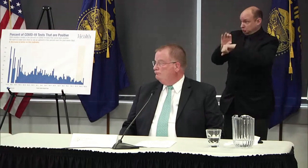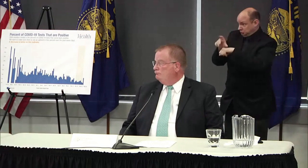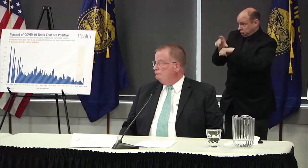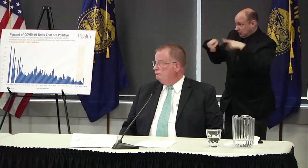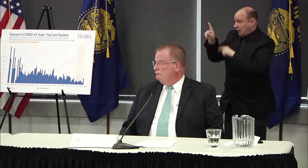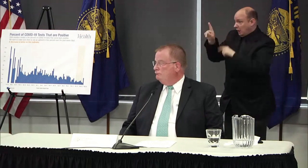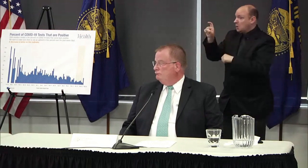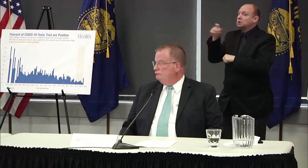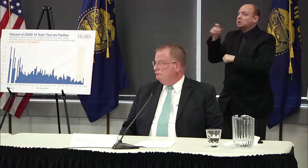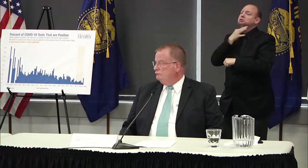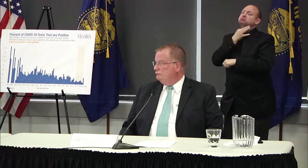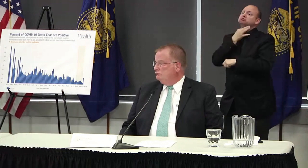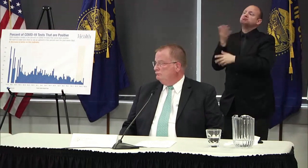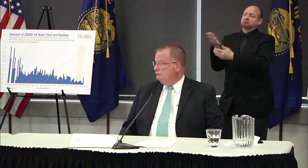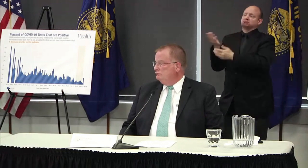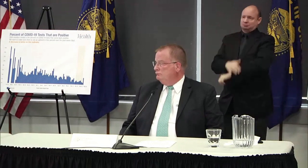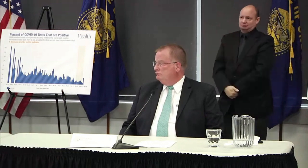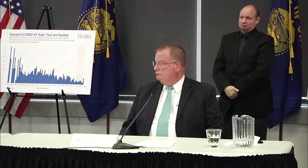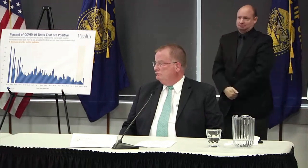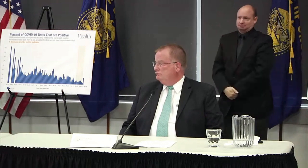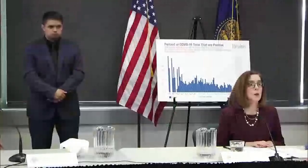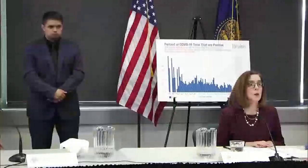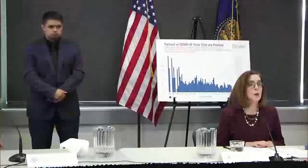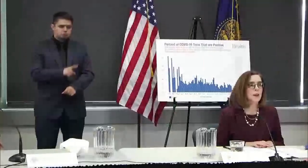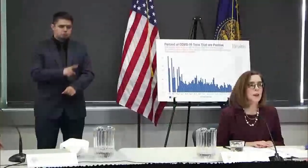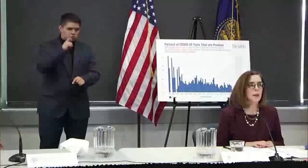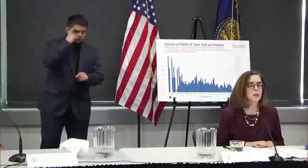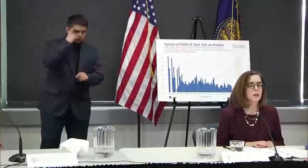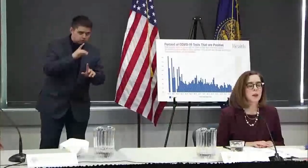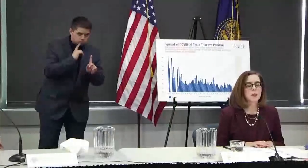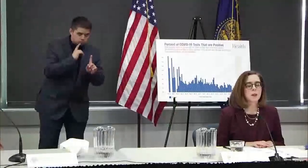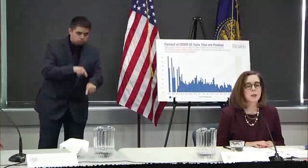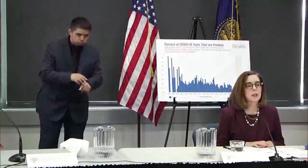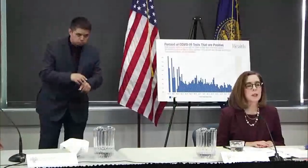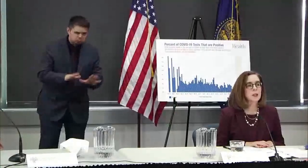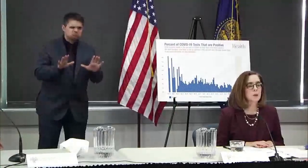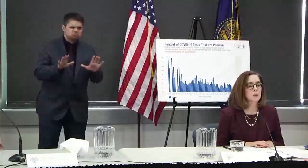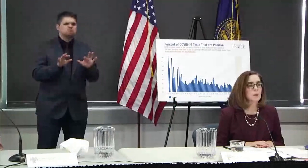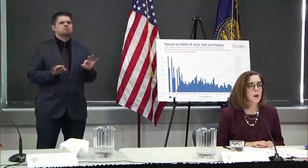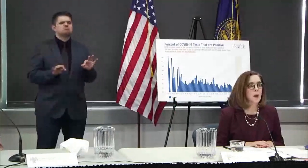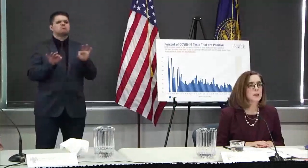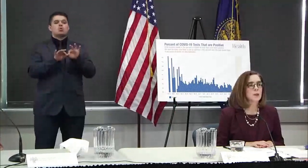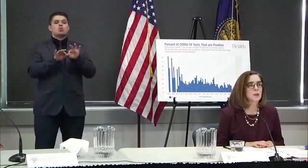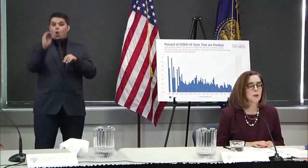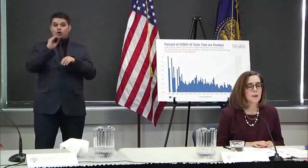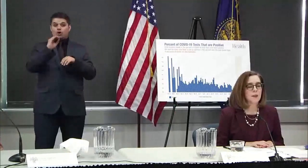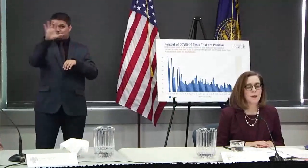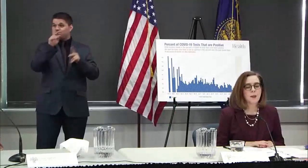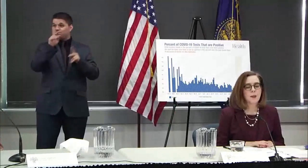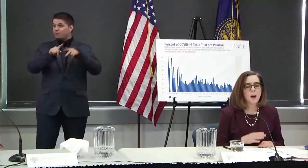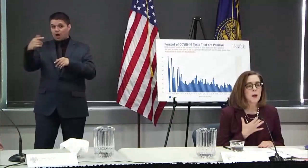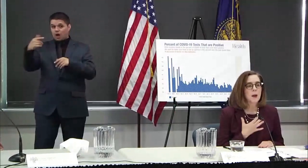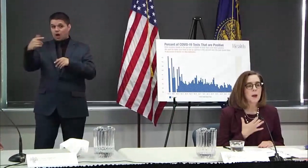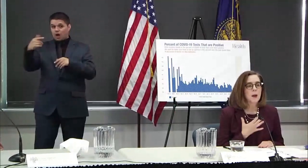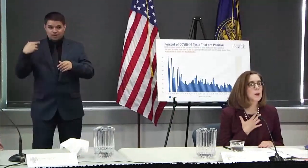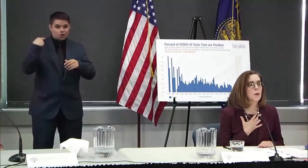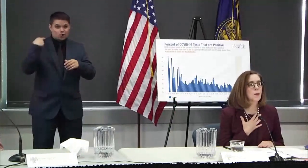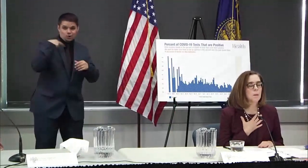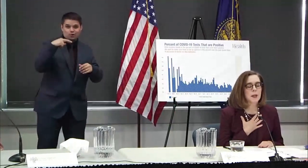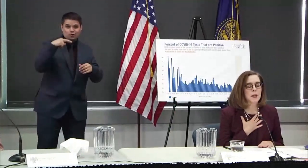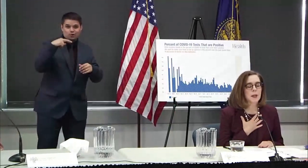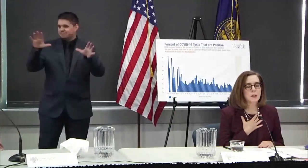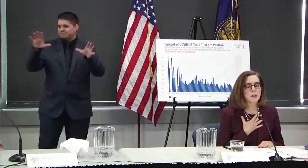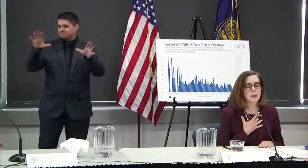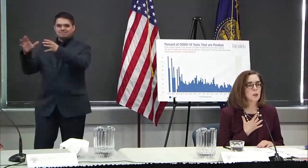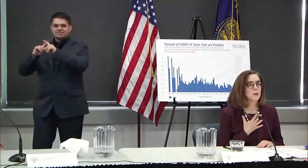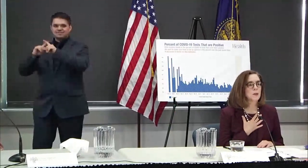I think it's critically important for Oregonians of all faiths to continue to practice their faith. I know